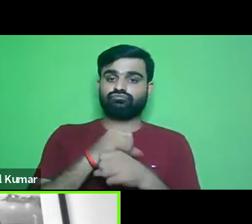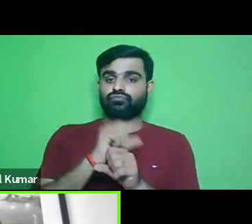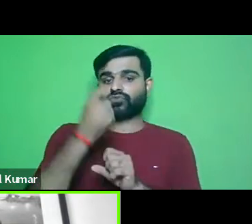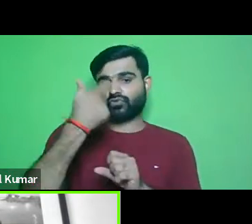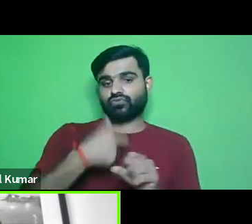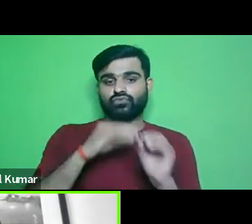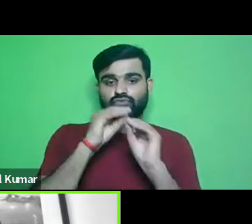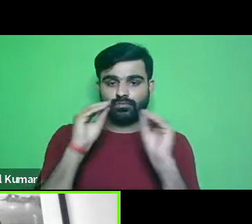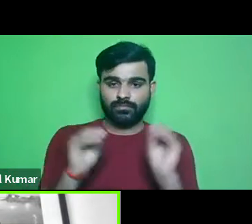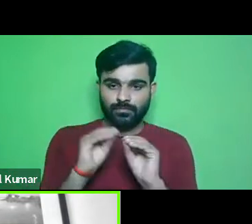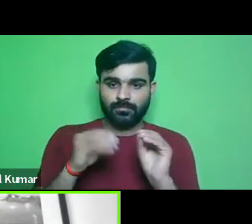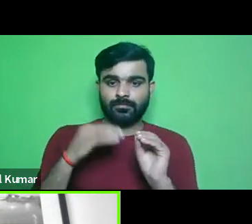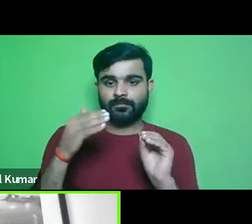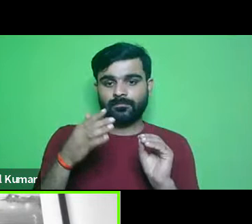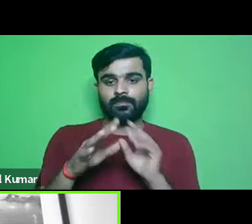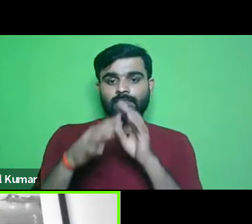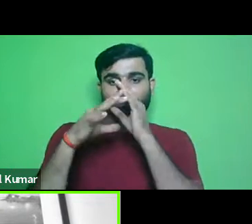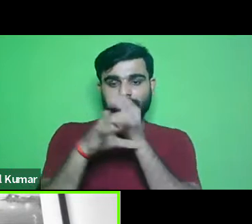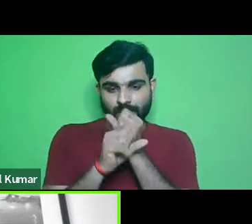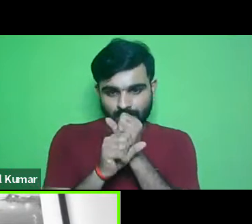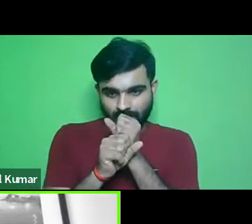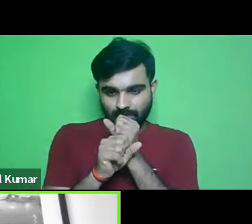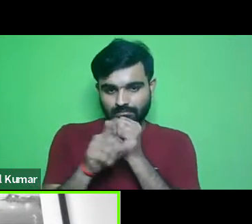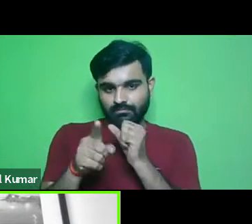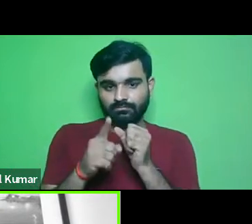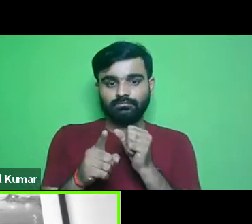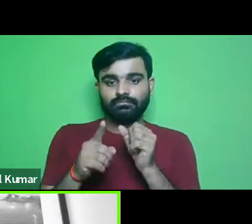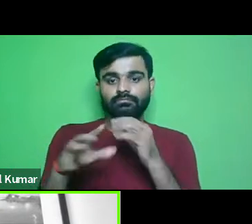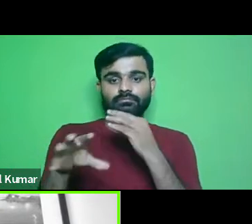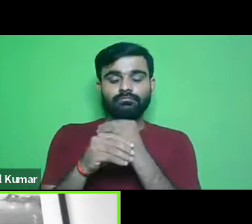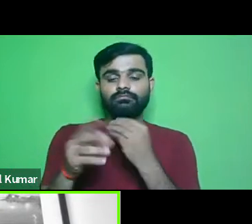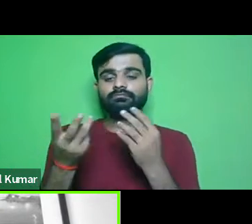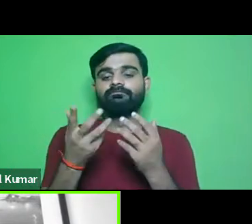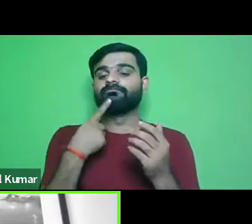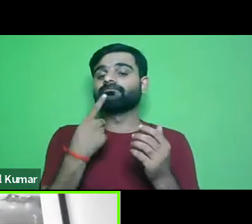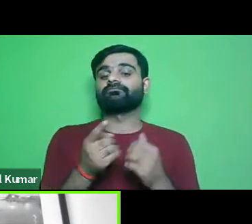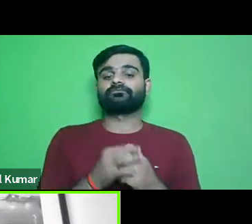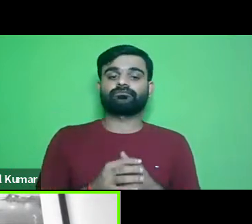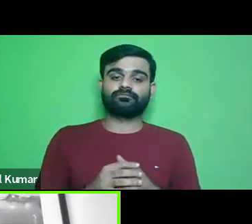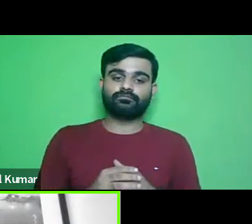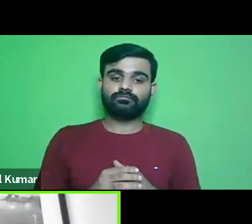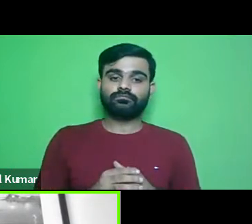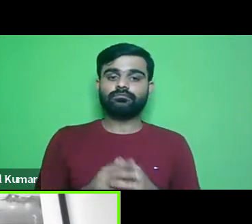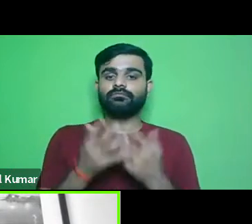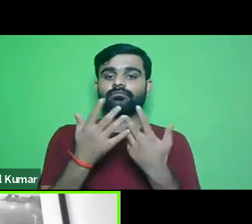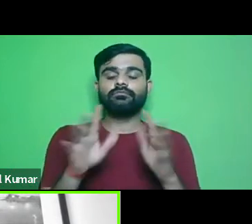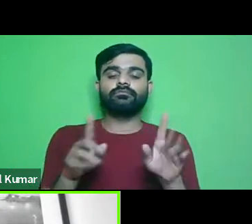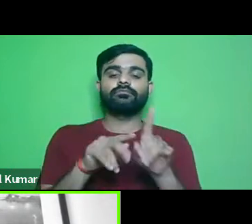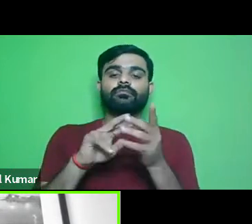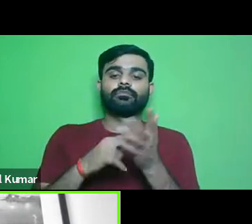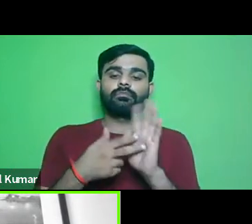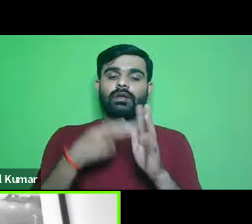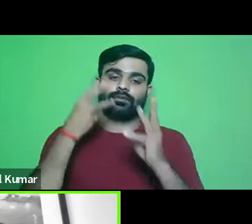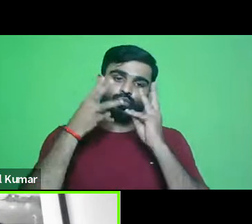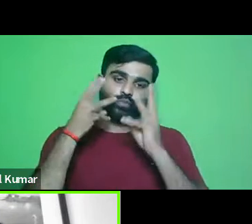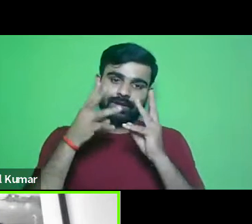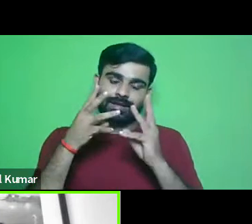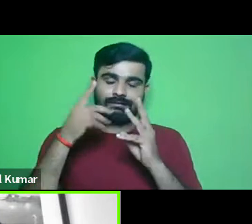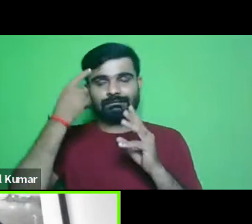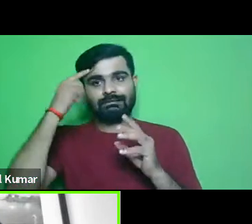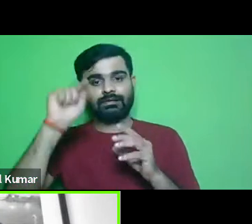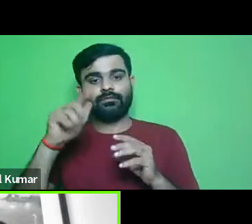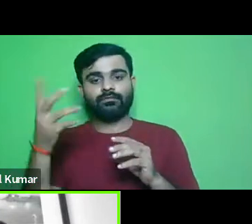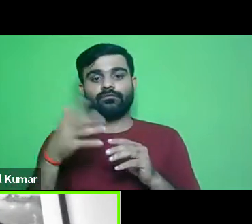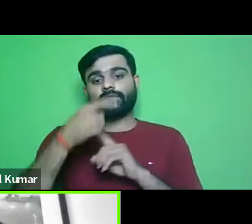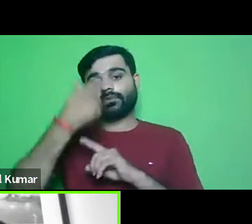rather than privacy being something that is inherent to one's being can lead to some like slightly worrying constructs, right? Because